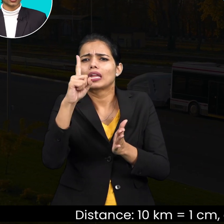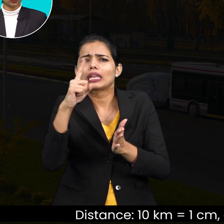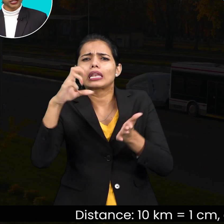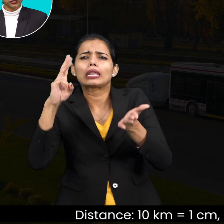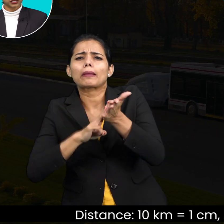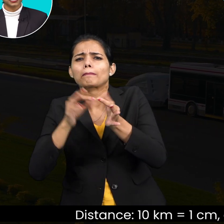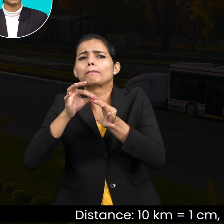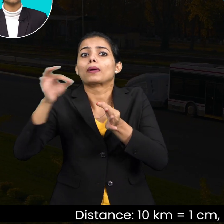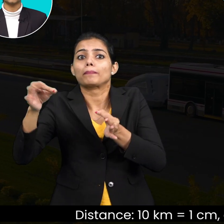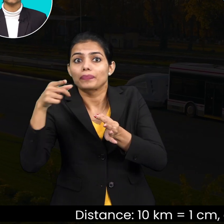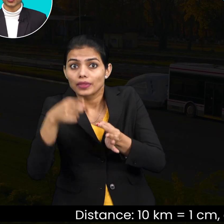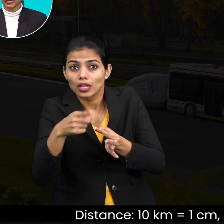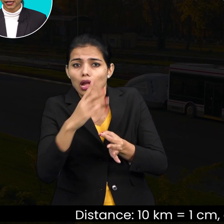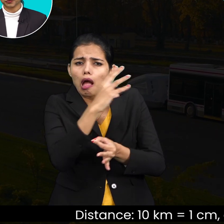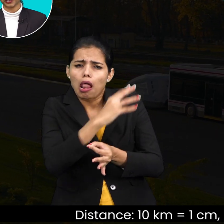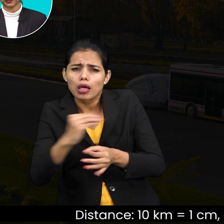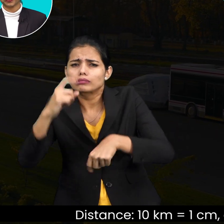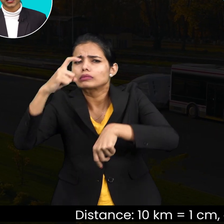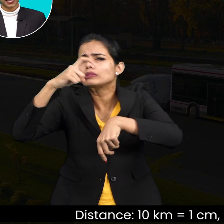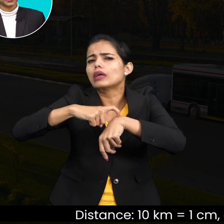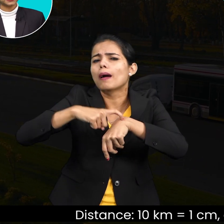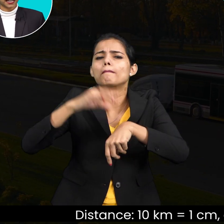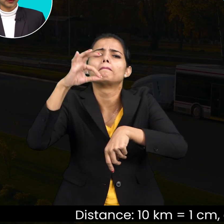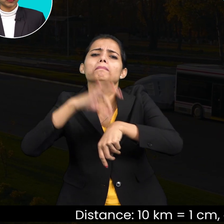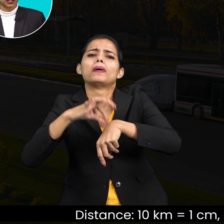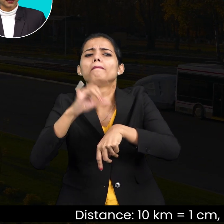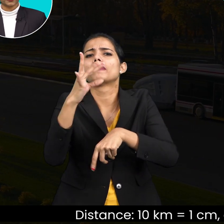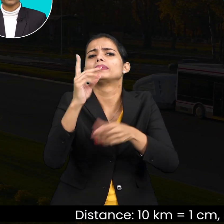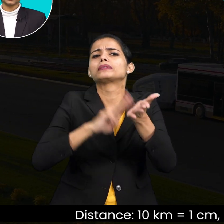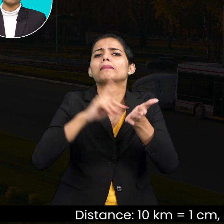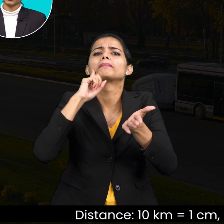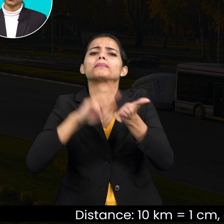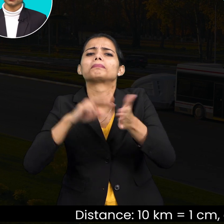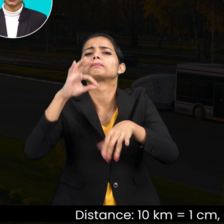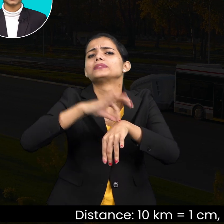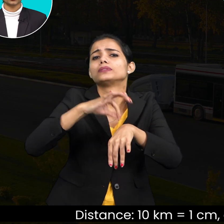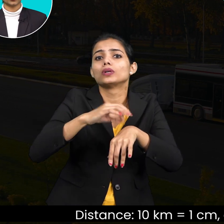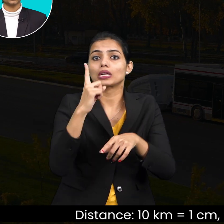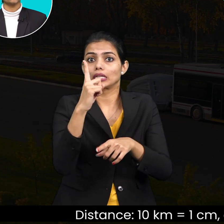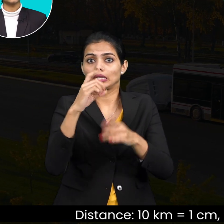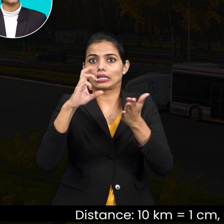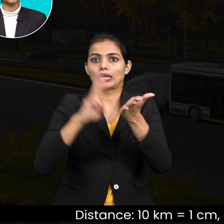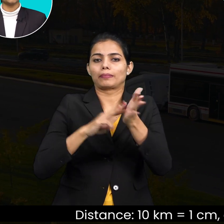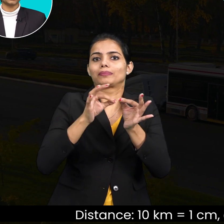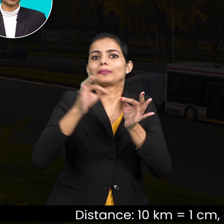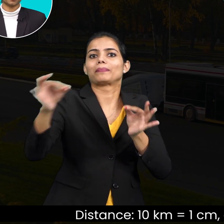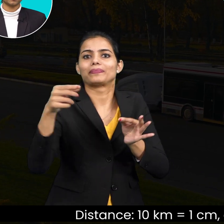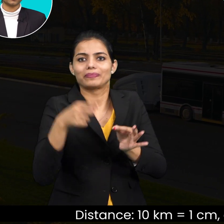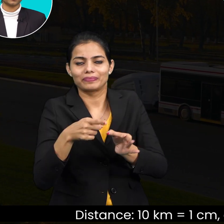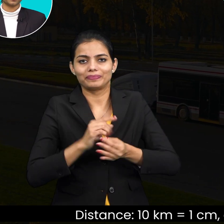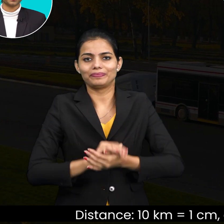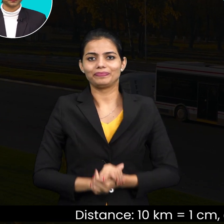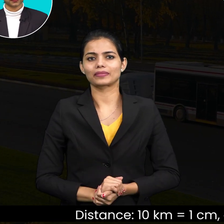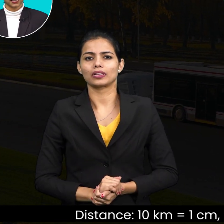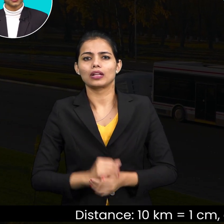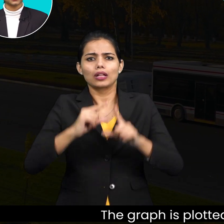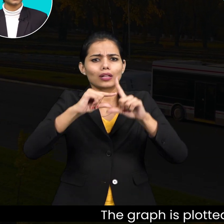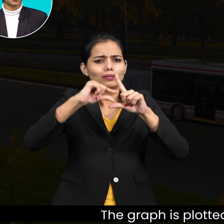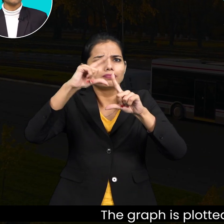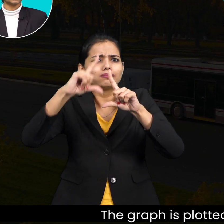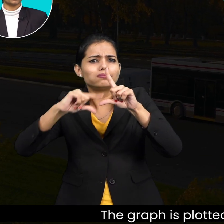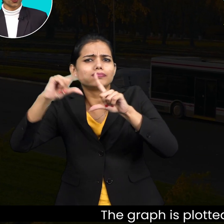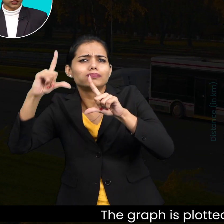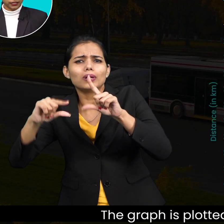distance 10 kilometers is equal to 1 centimeter and time 15 minutes is equal to 1 centimeter.